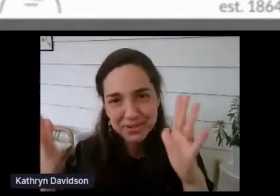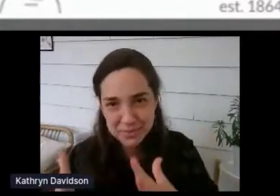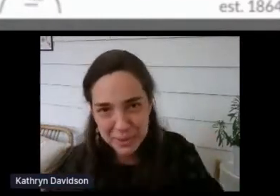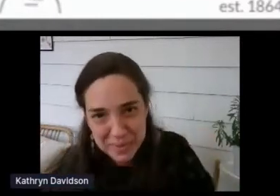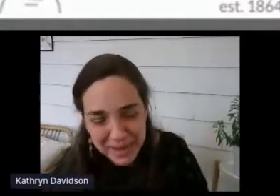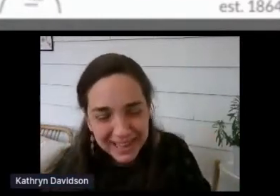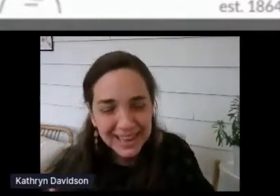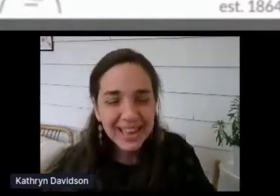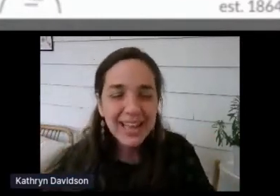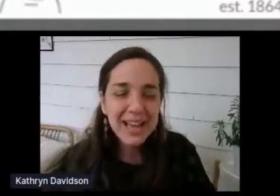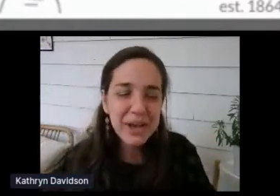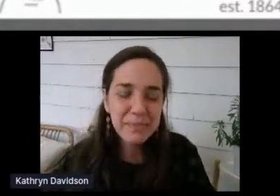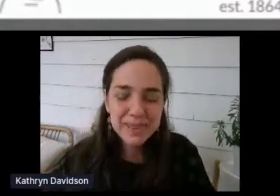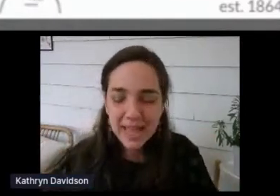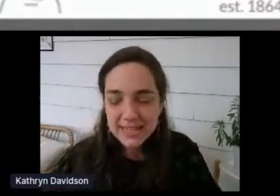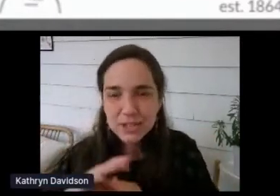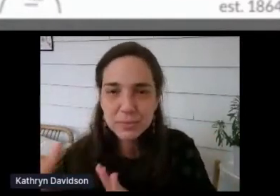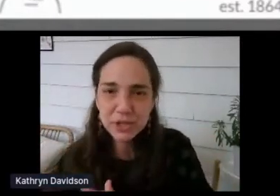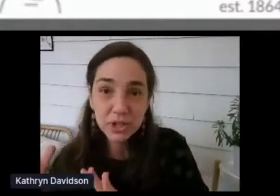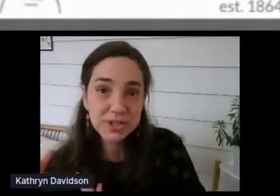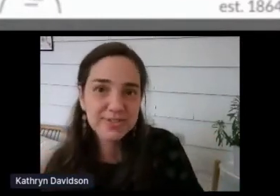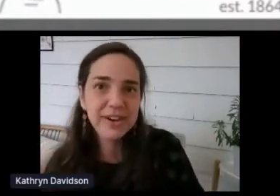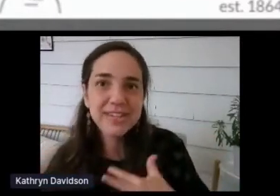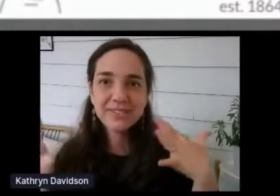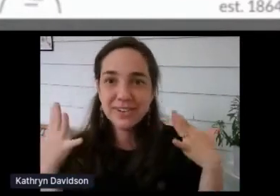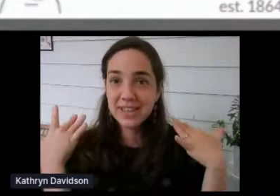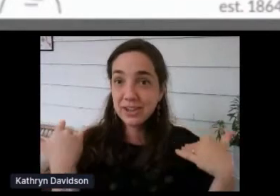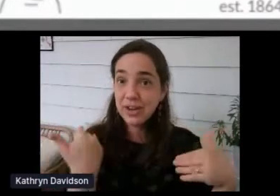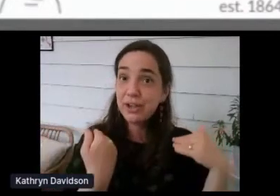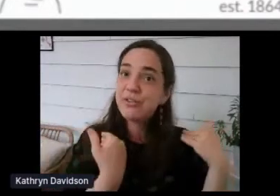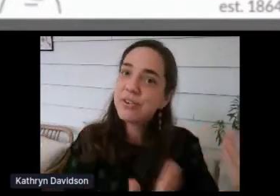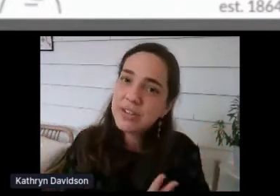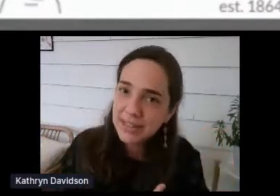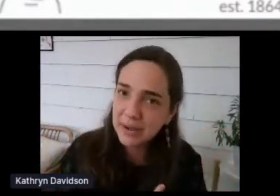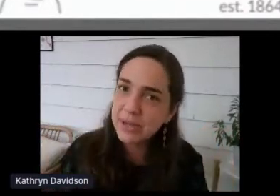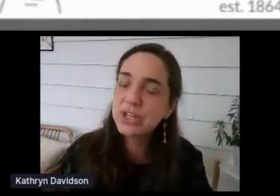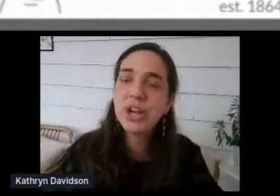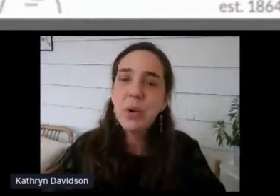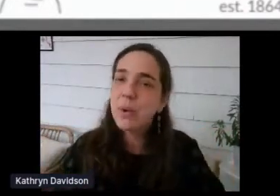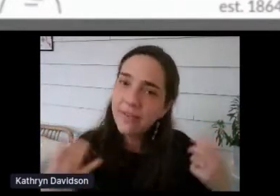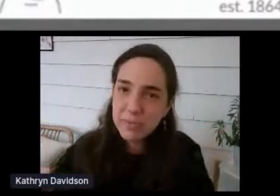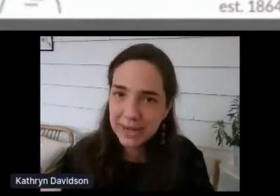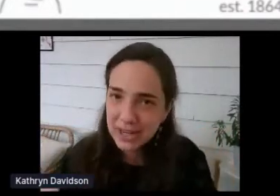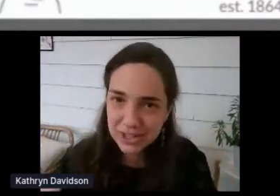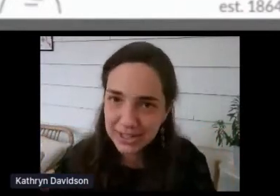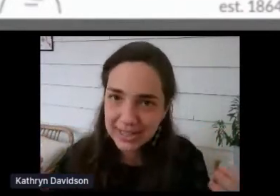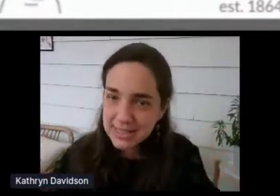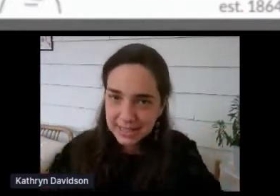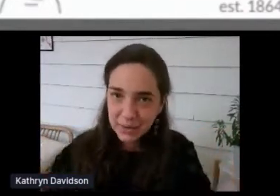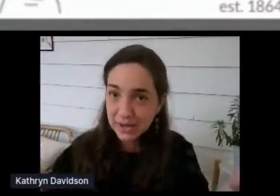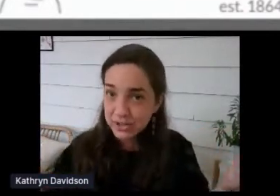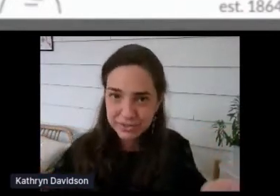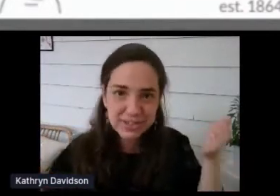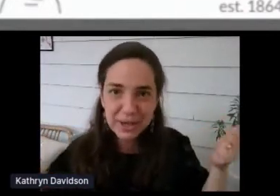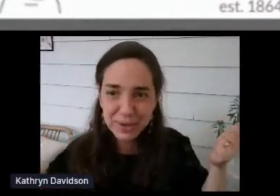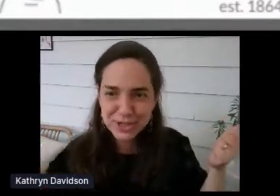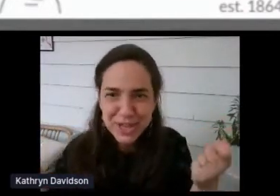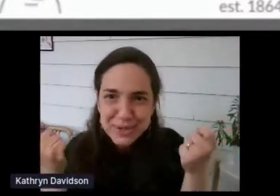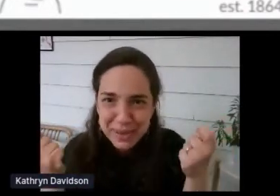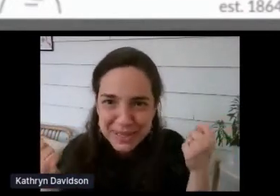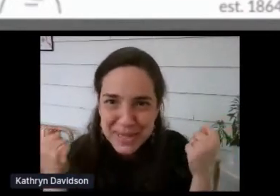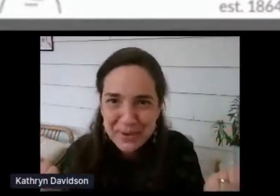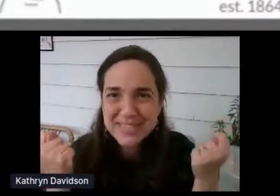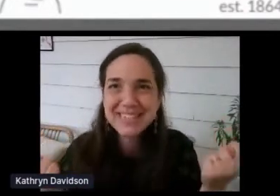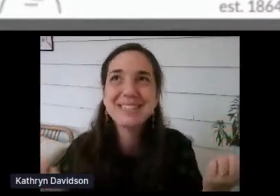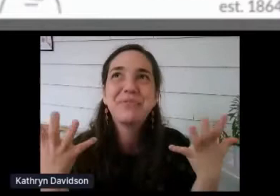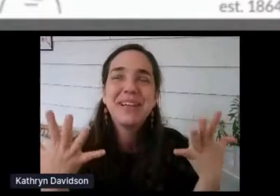Most of us are somewhere in the middle. But that distribution looks very different than learning your first language, where everybody actually easily acquires your first language. That's